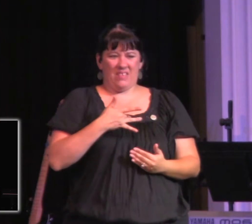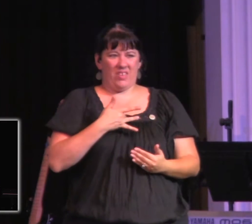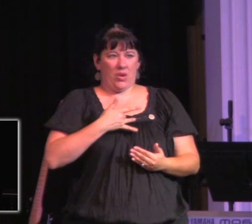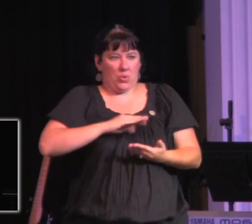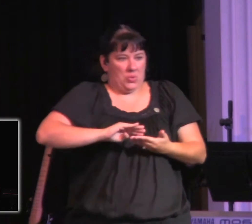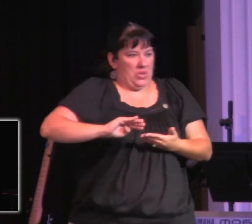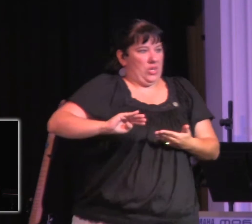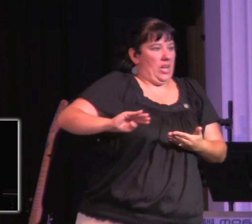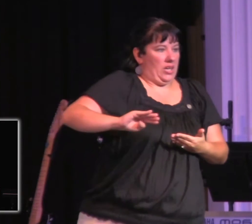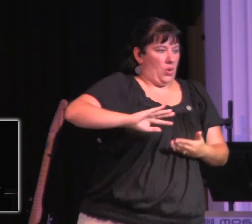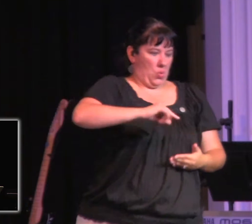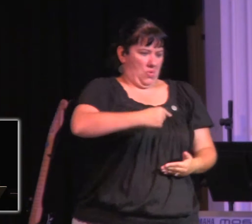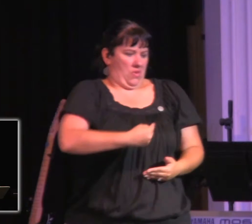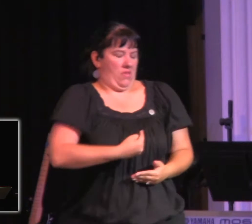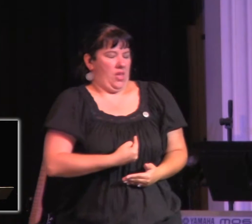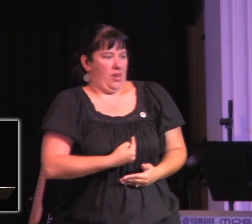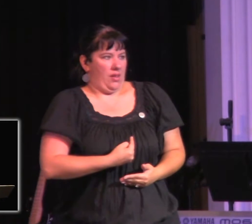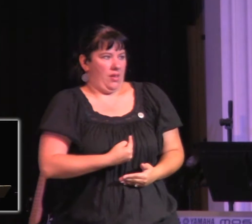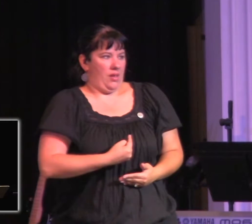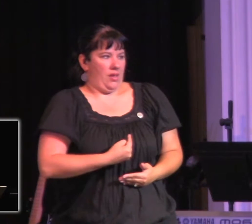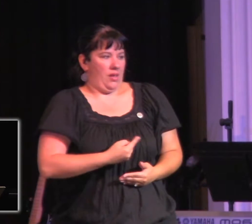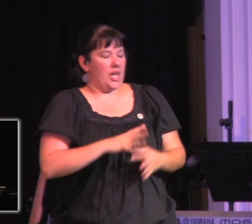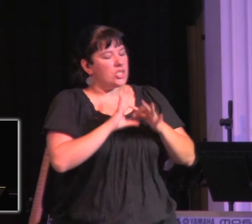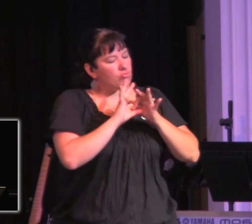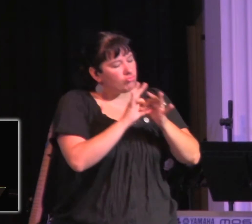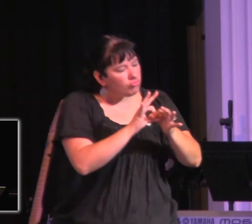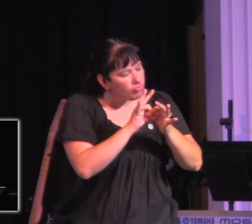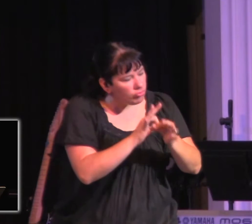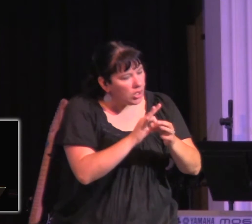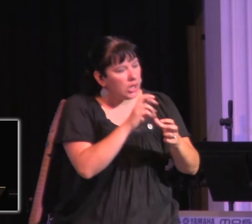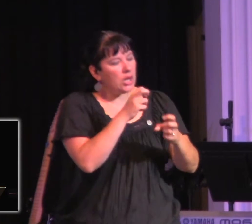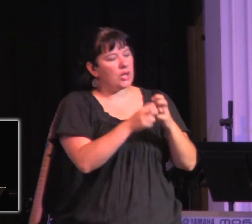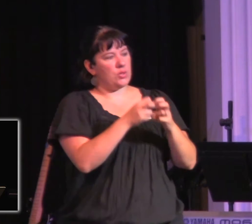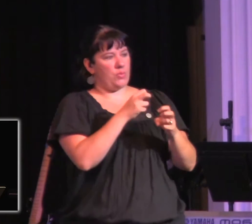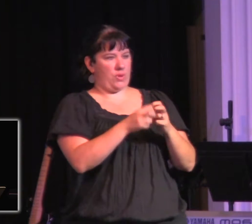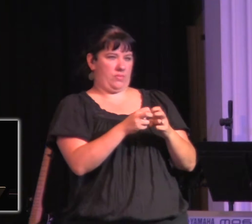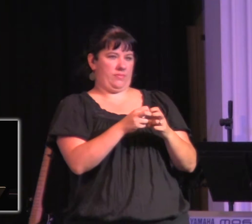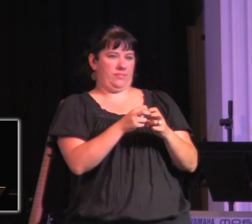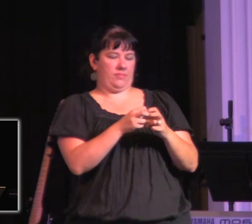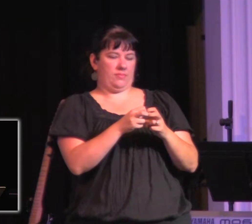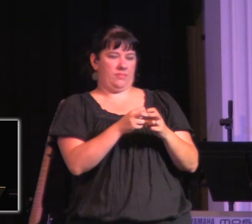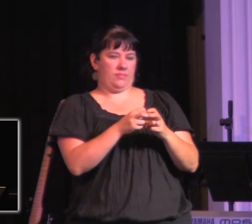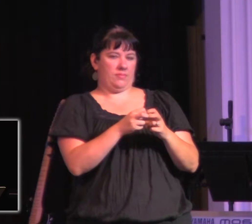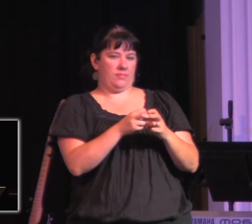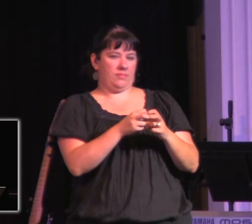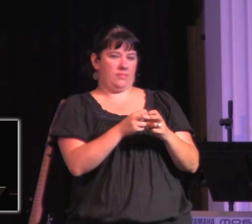offended. It's relational problems. So in short, our brokenness